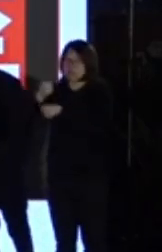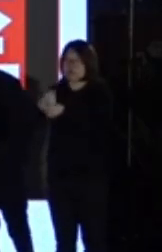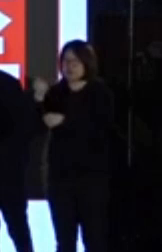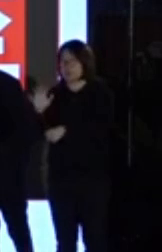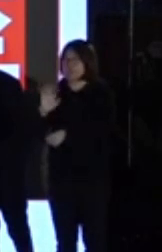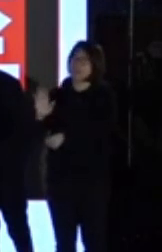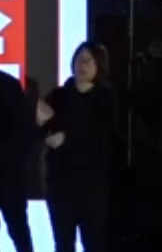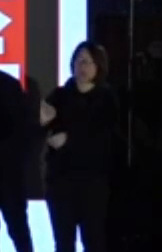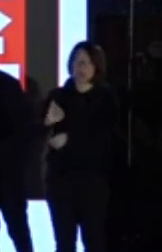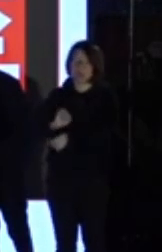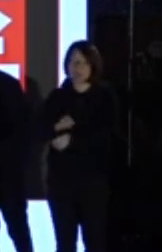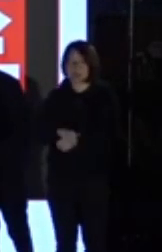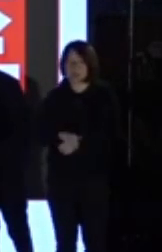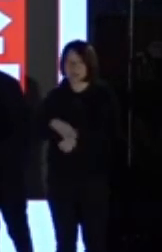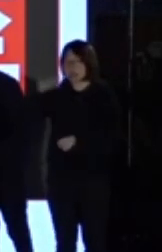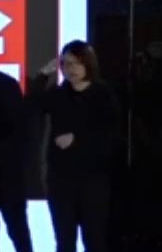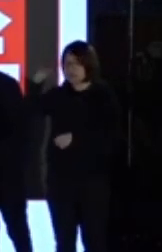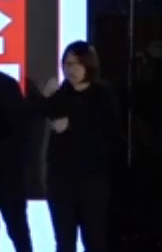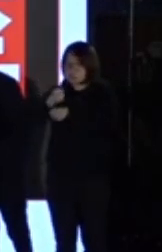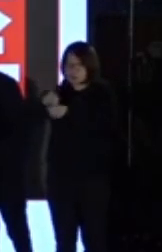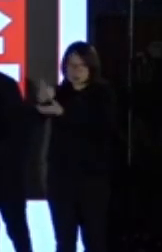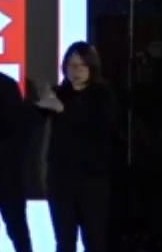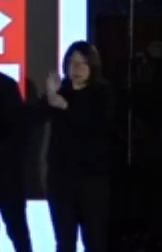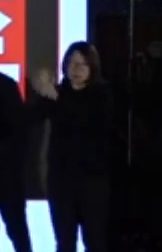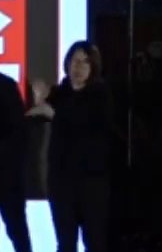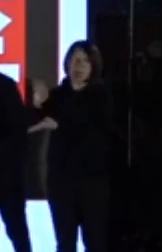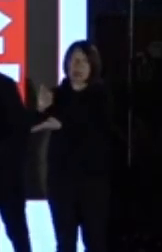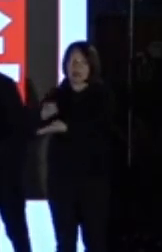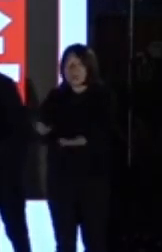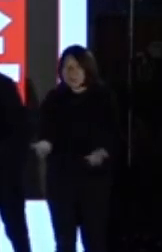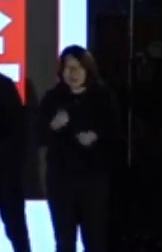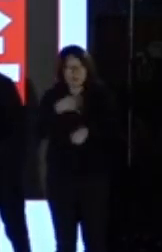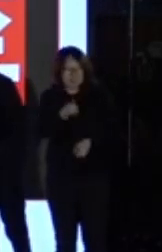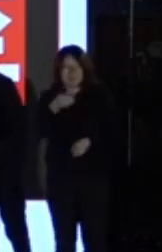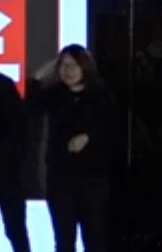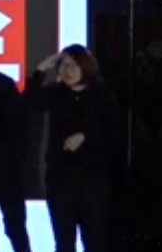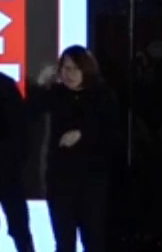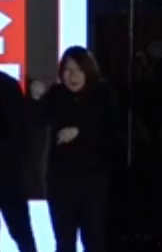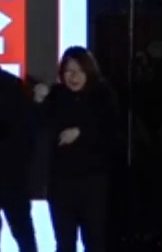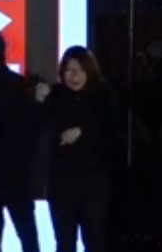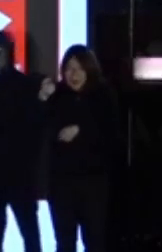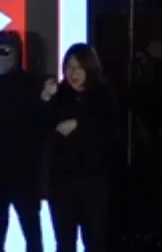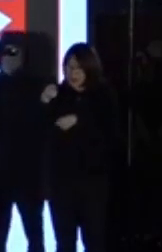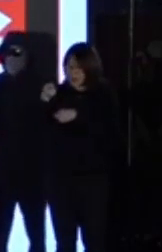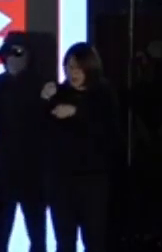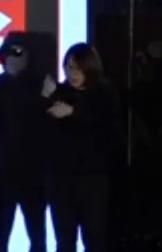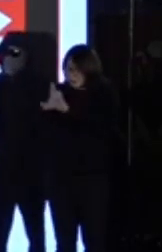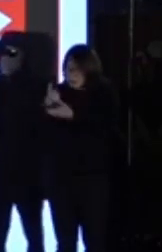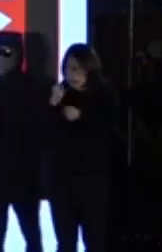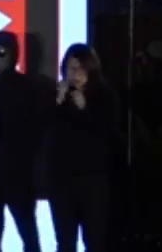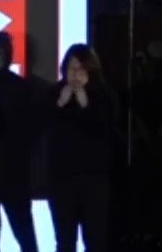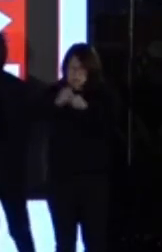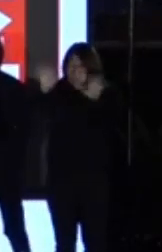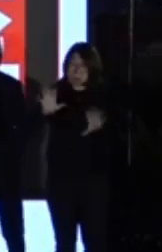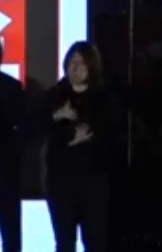planning. Such statements only fuel speculation on what poisons could their tear gas be composed of, and why are they